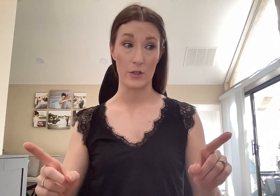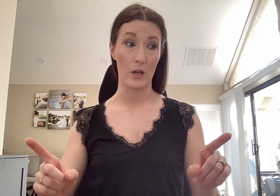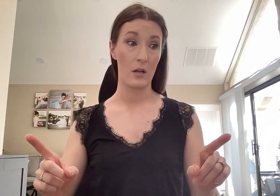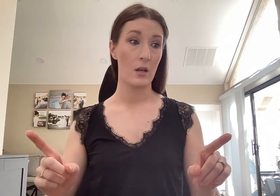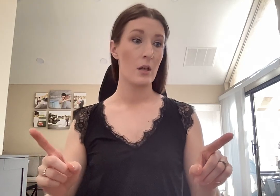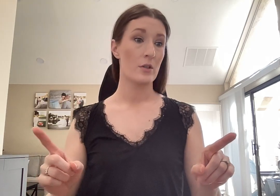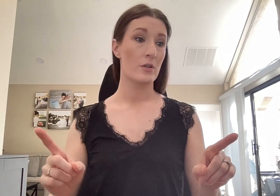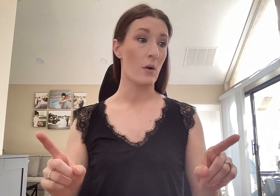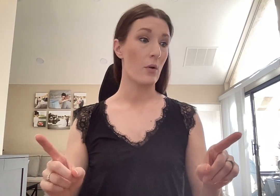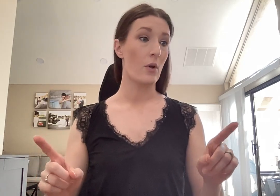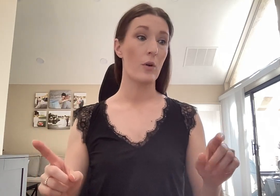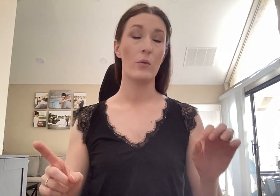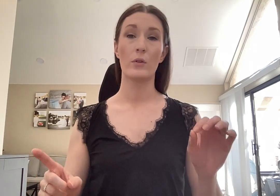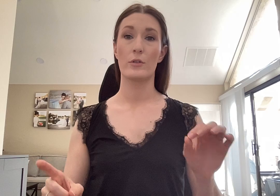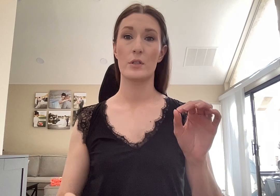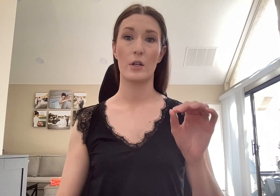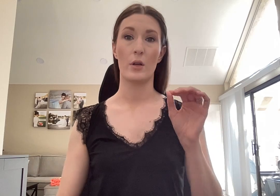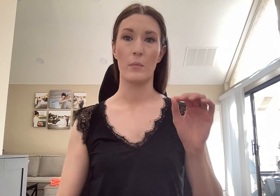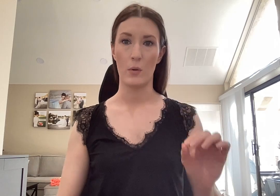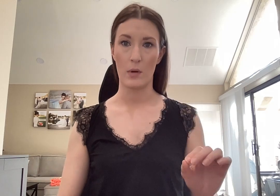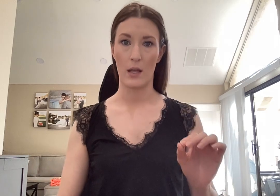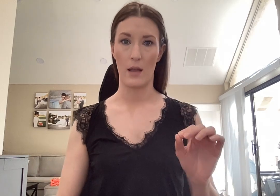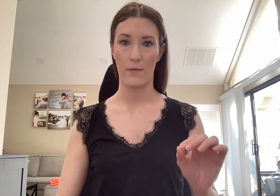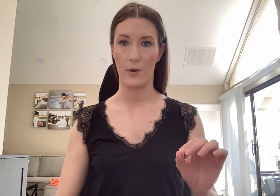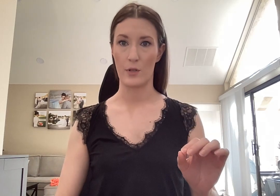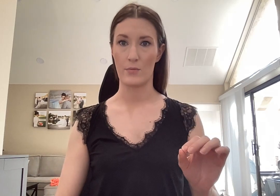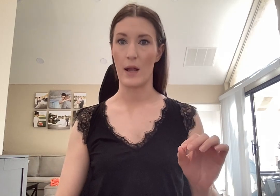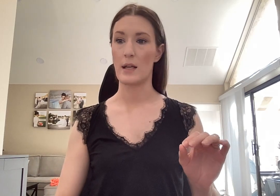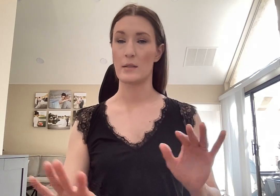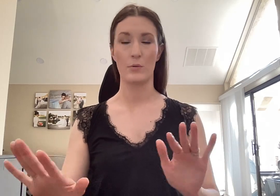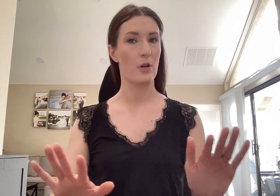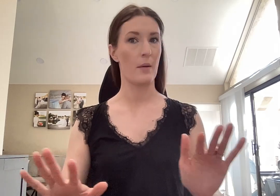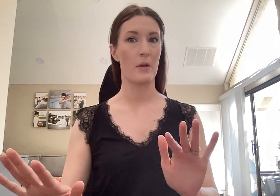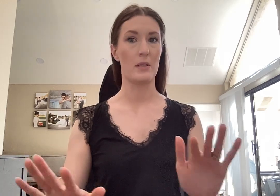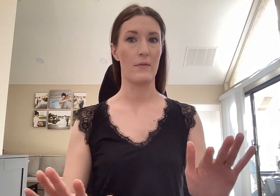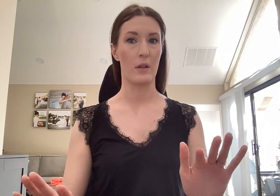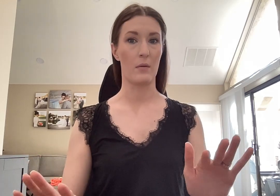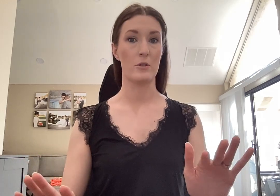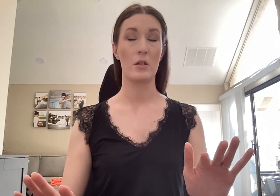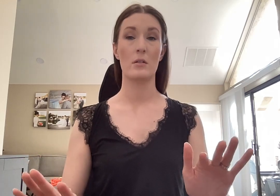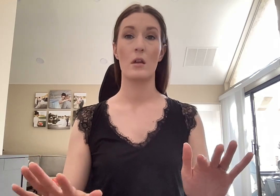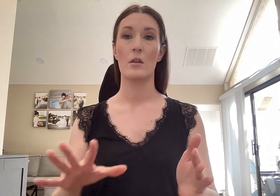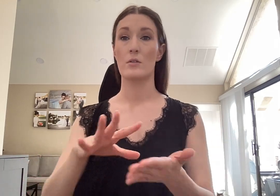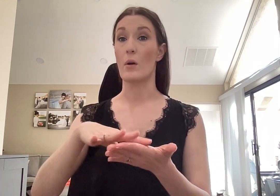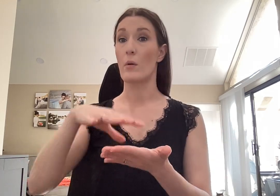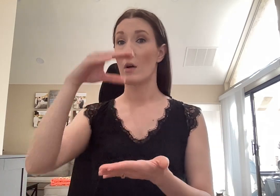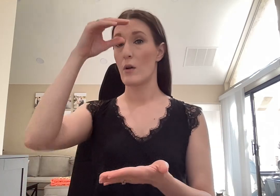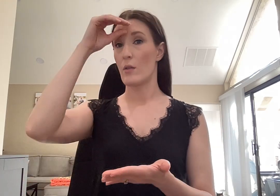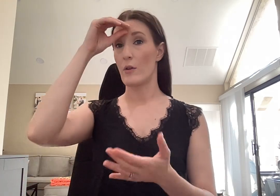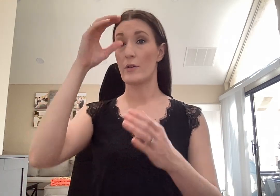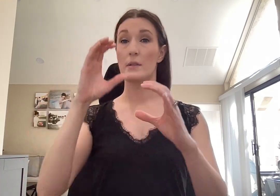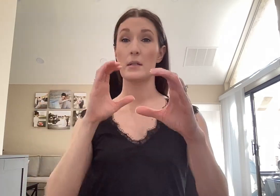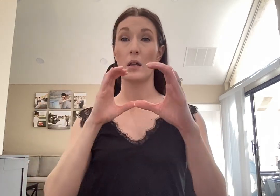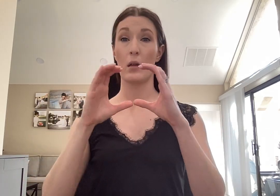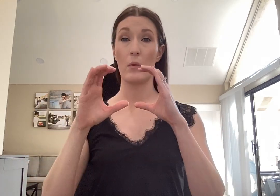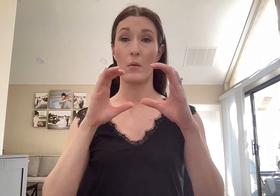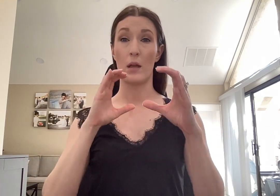question. So, who learns to communicate first, right? Because we're talking about different languages. So, learns to